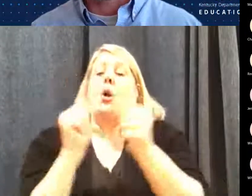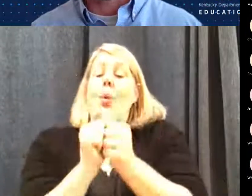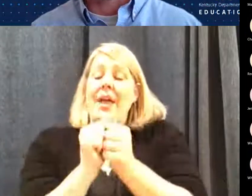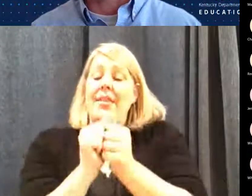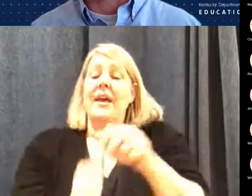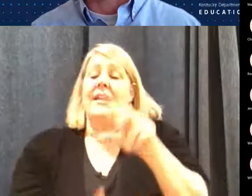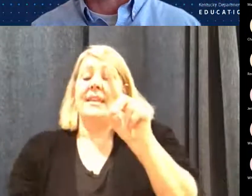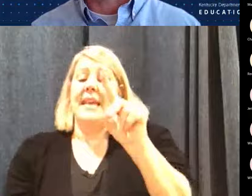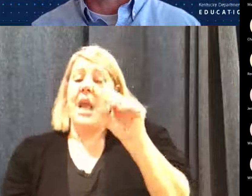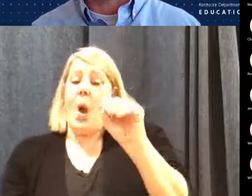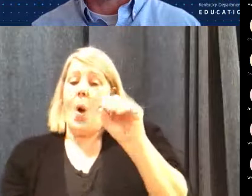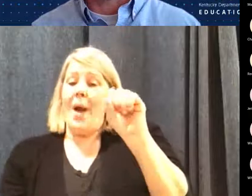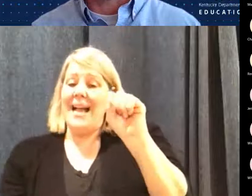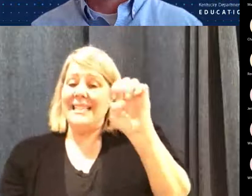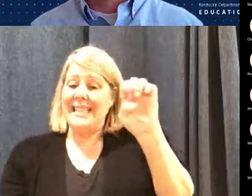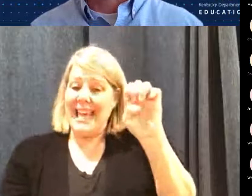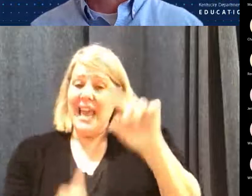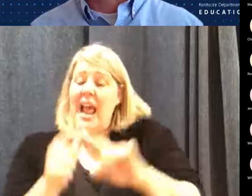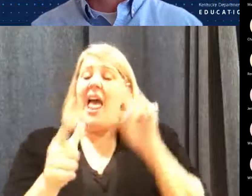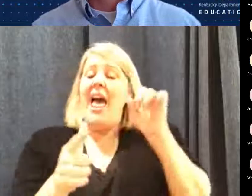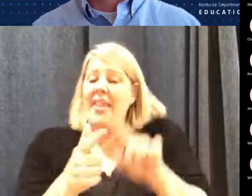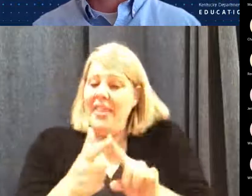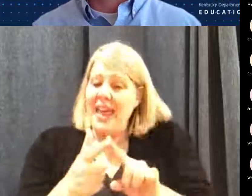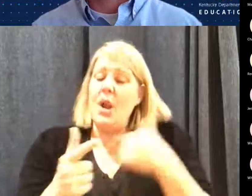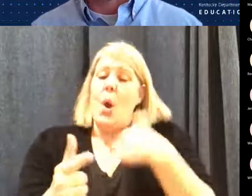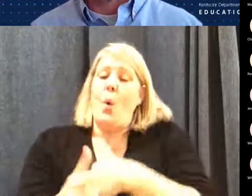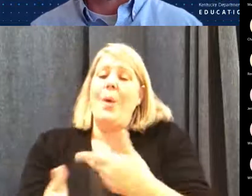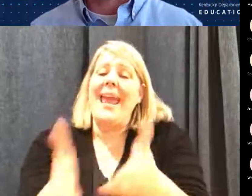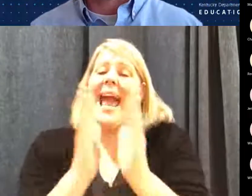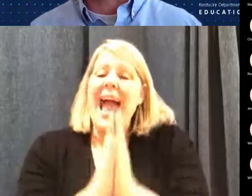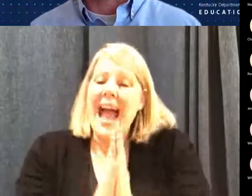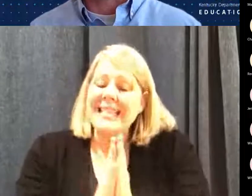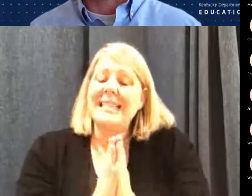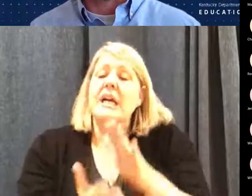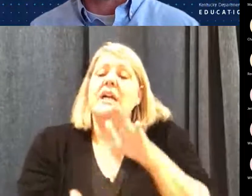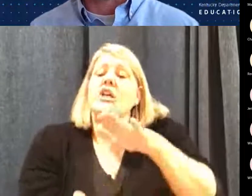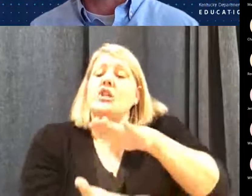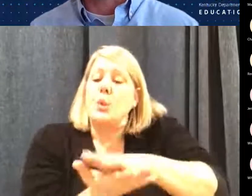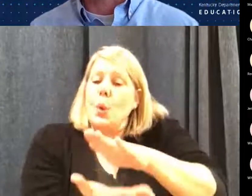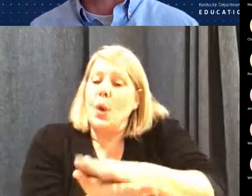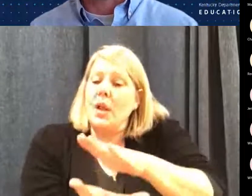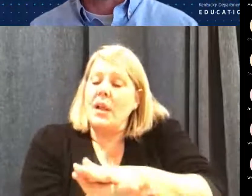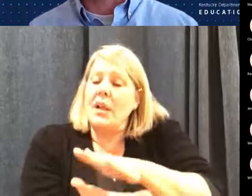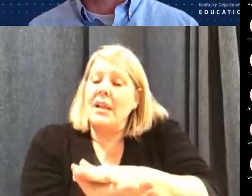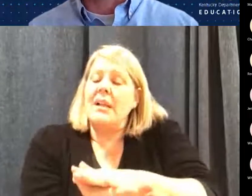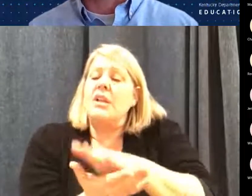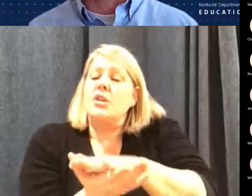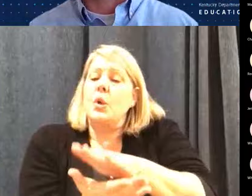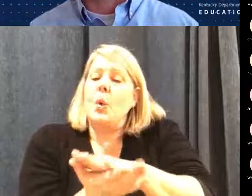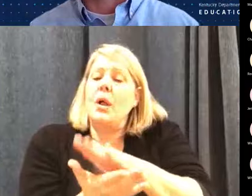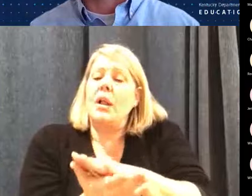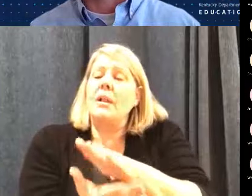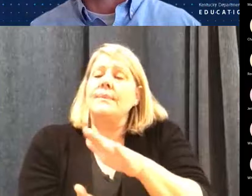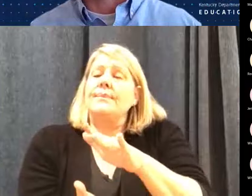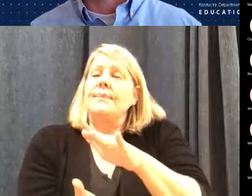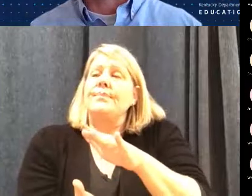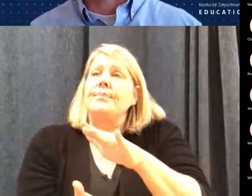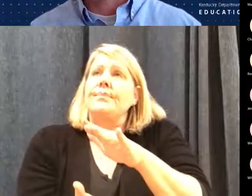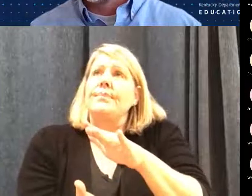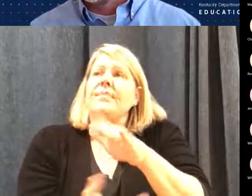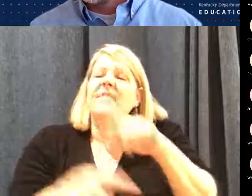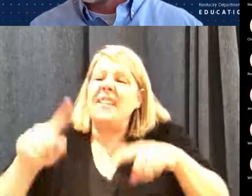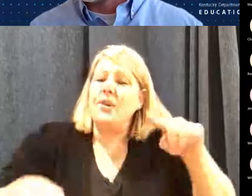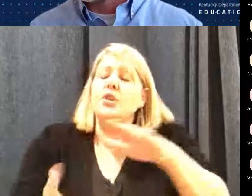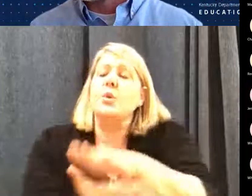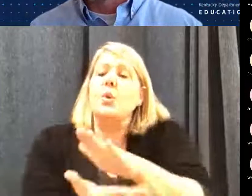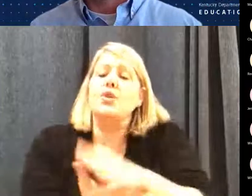of scale up or roll this out. And think about the three categories of a small district, a medium district, and a large